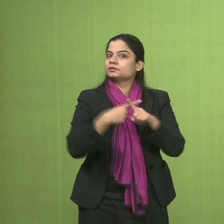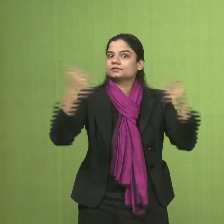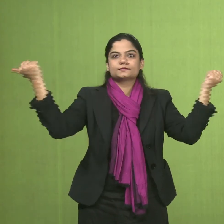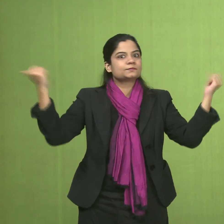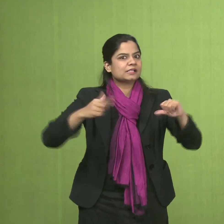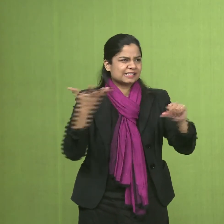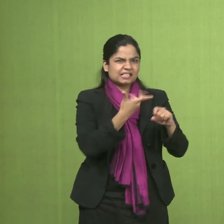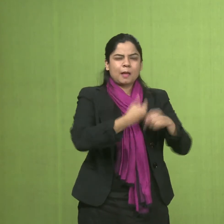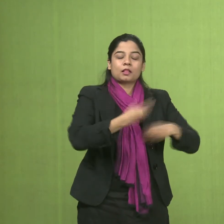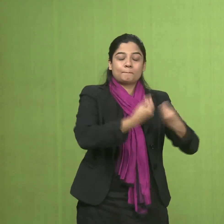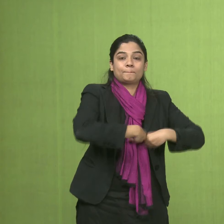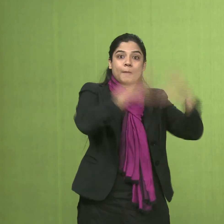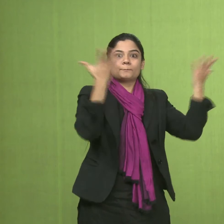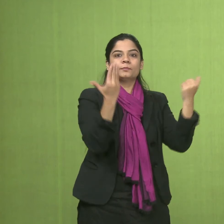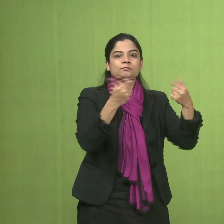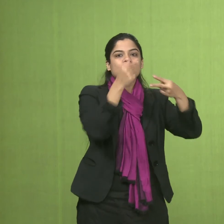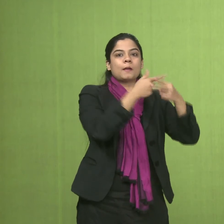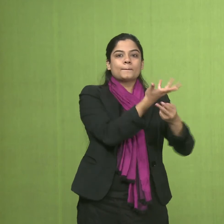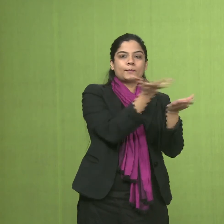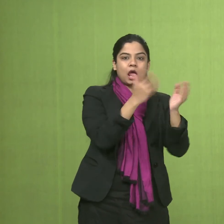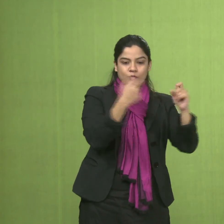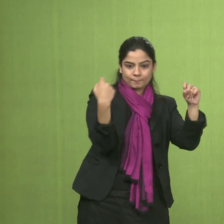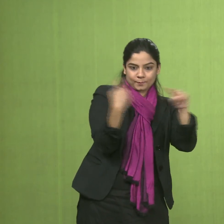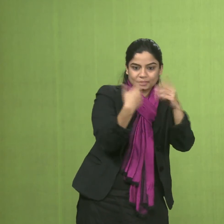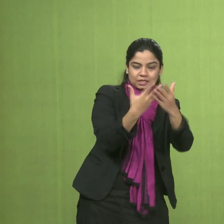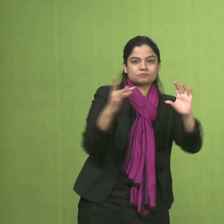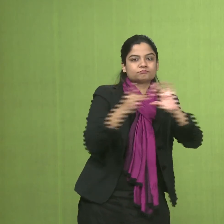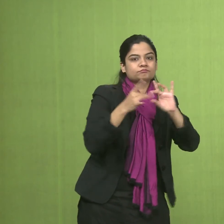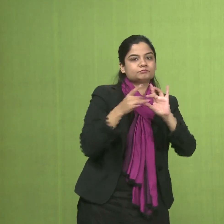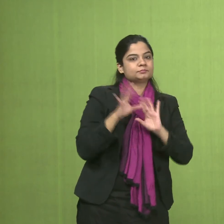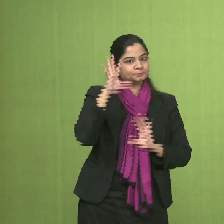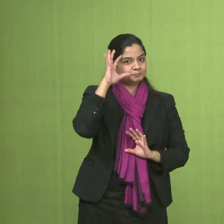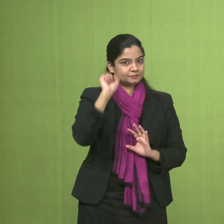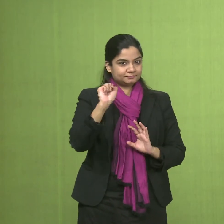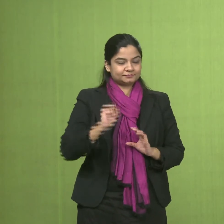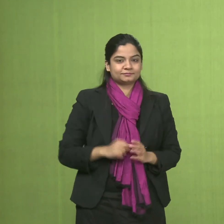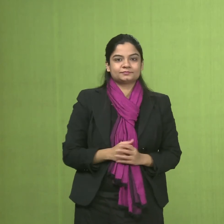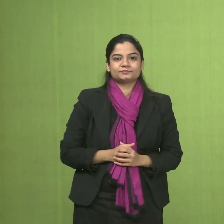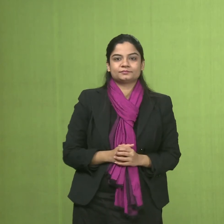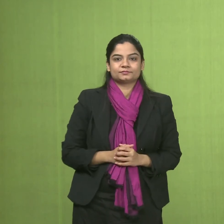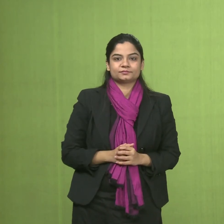china bowls etc. Do not use steel specifically in the microwave. It can get a blast. Remember that.